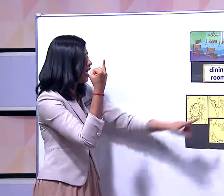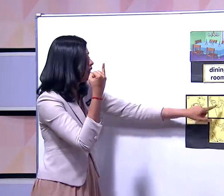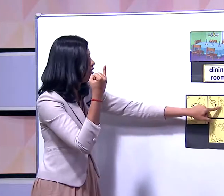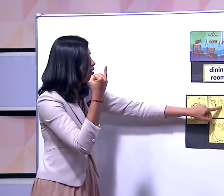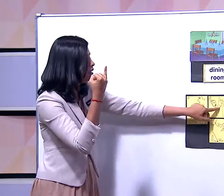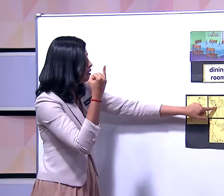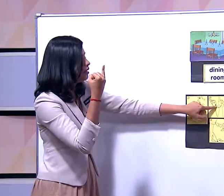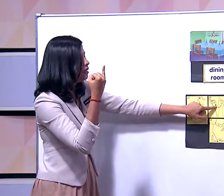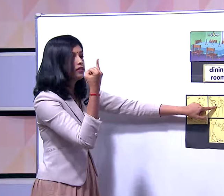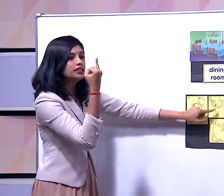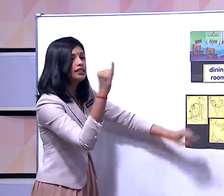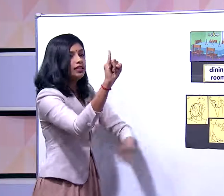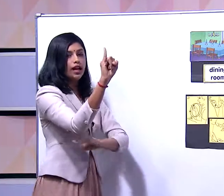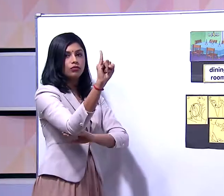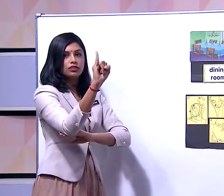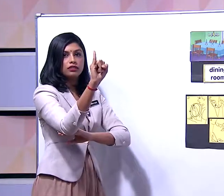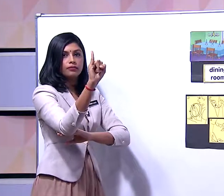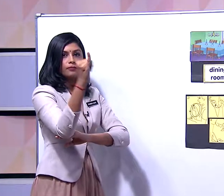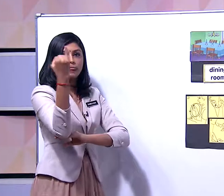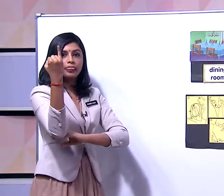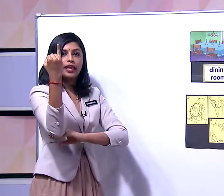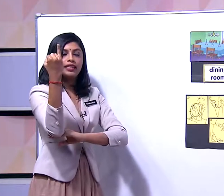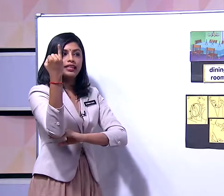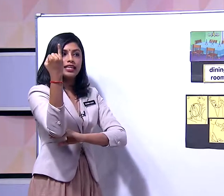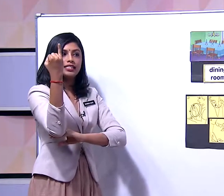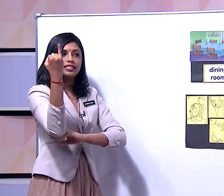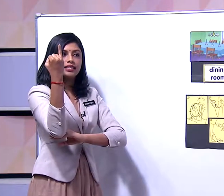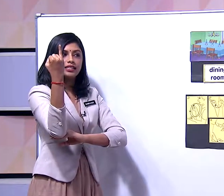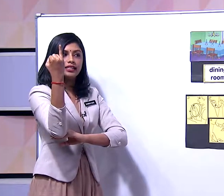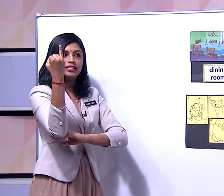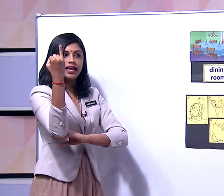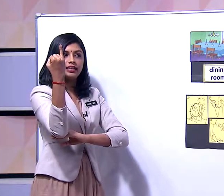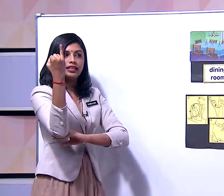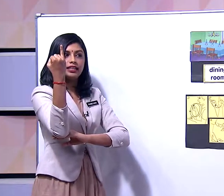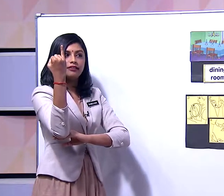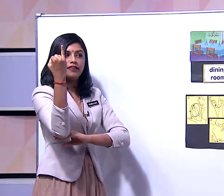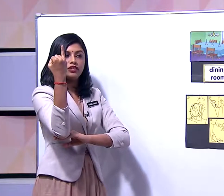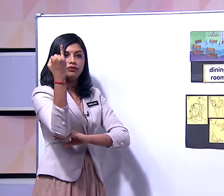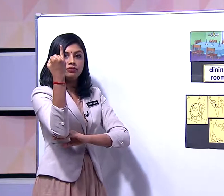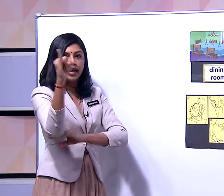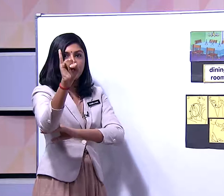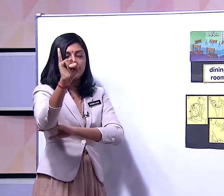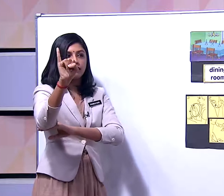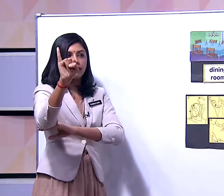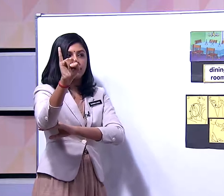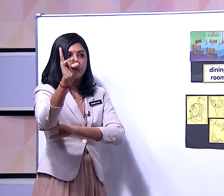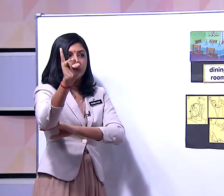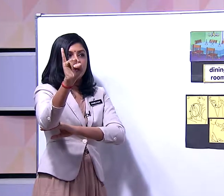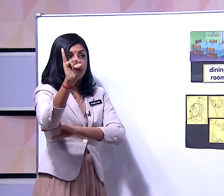then turn it out. Turn it out, like this? Yes. Okay. Inside, insert. Face you and turn out. Turn it out. This